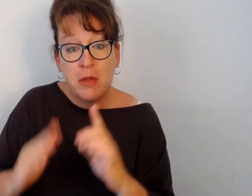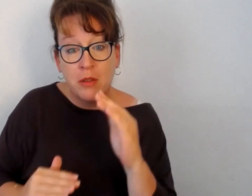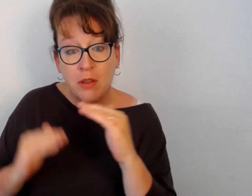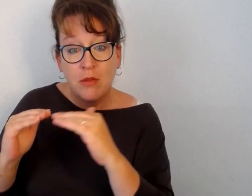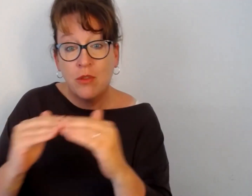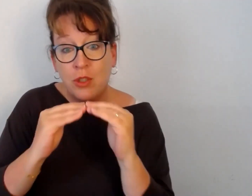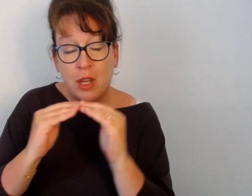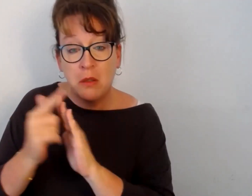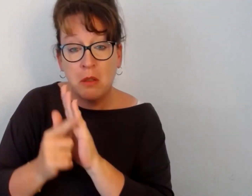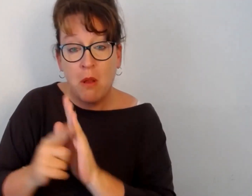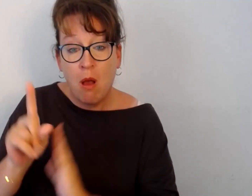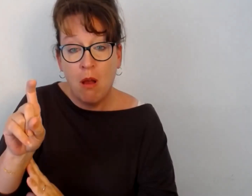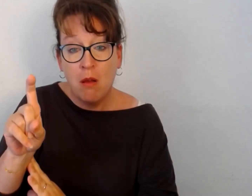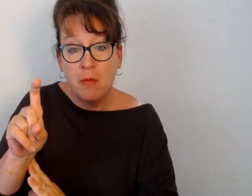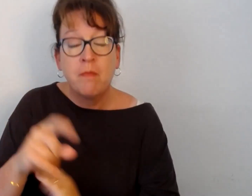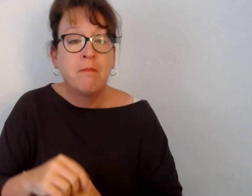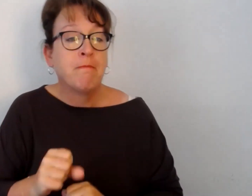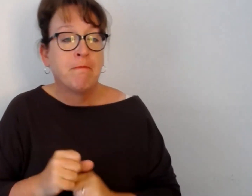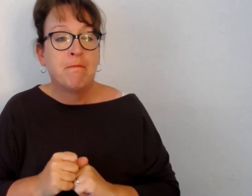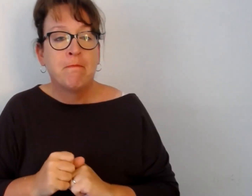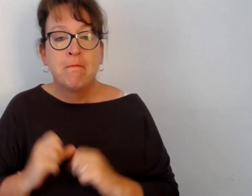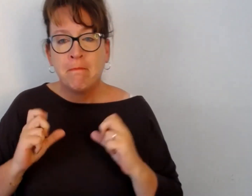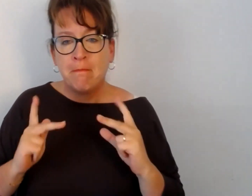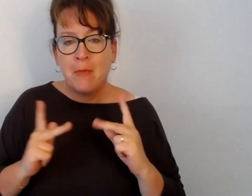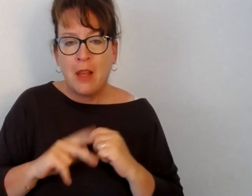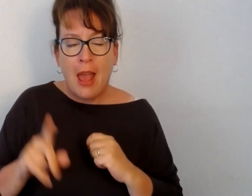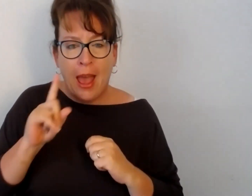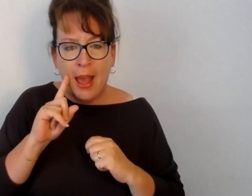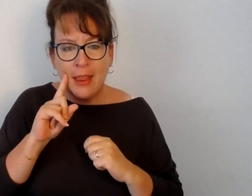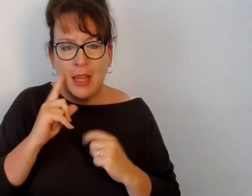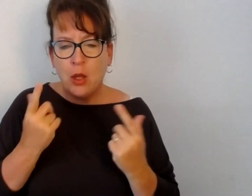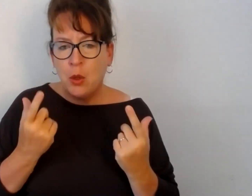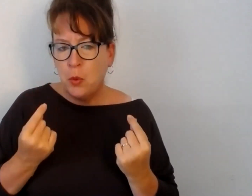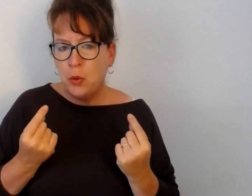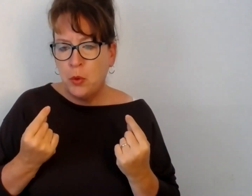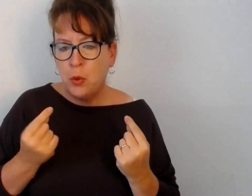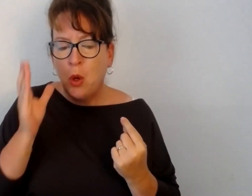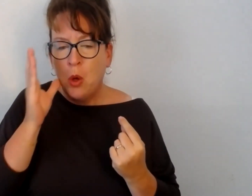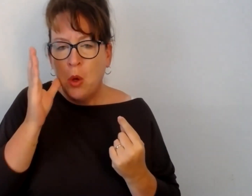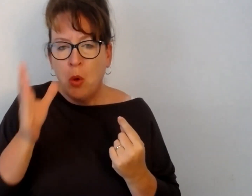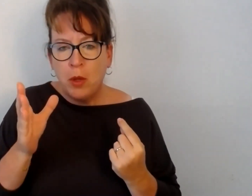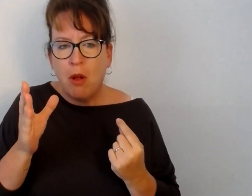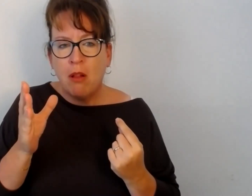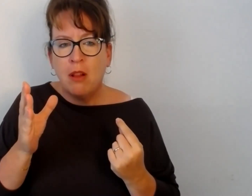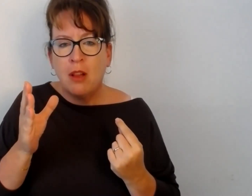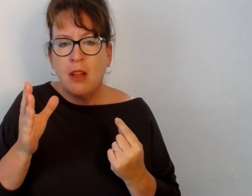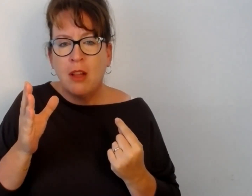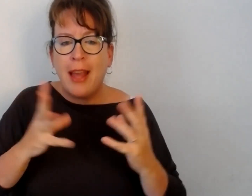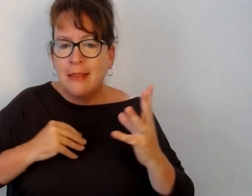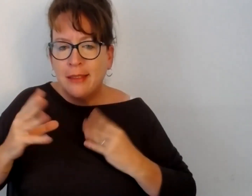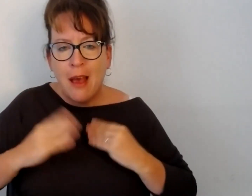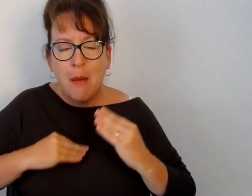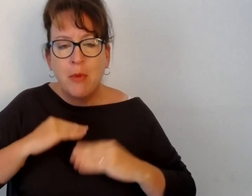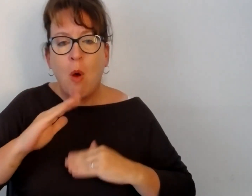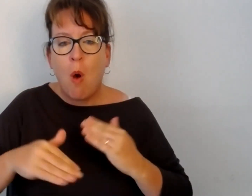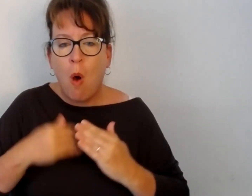Yeah, thank you. So I think we'll take all questions first, and then we can answer the ones that we